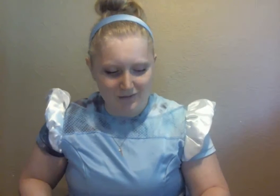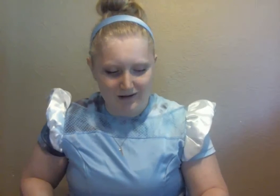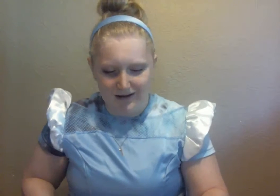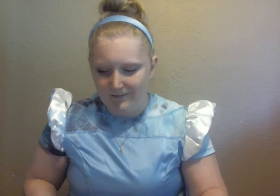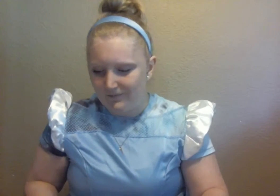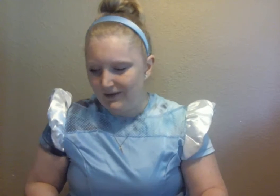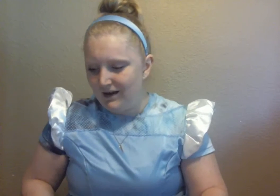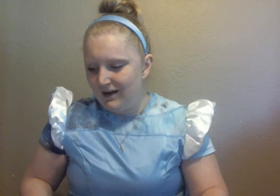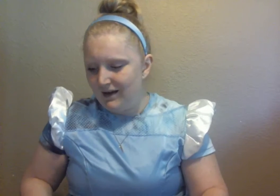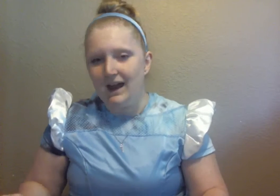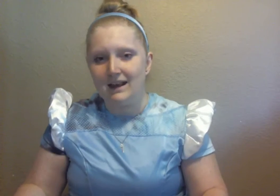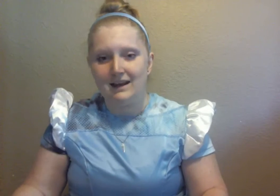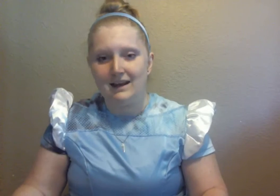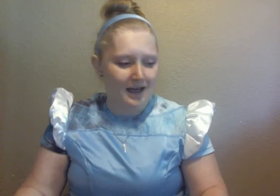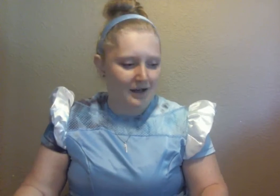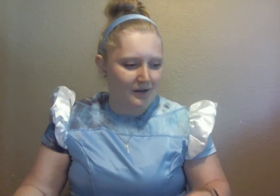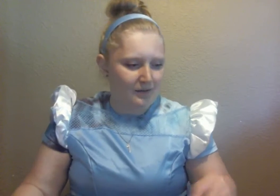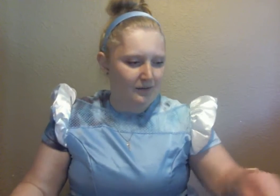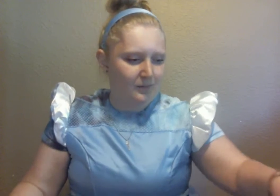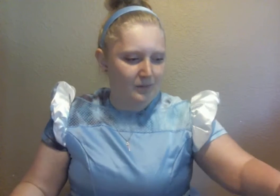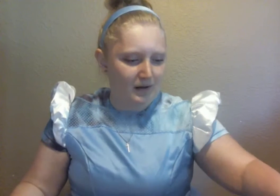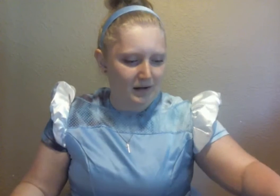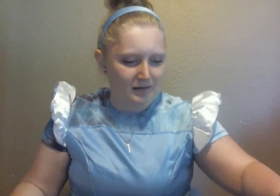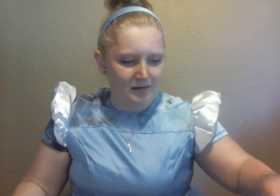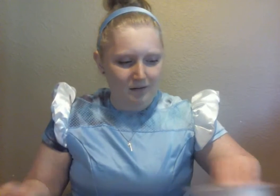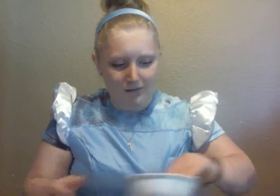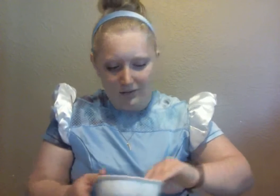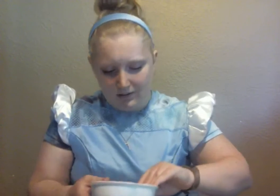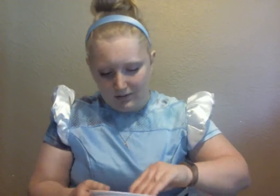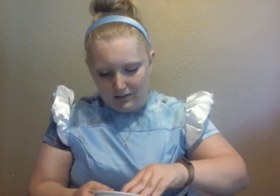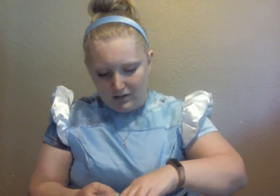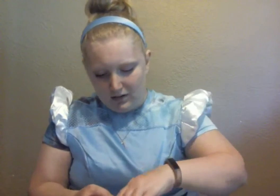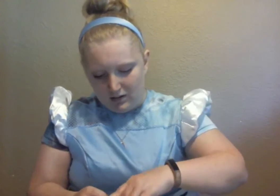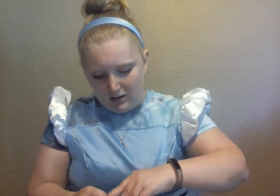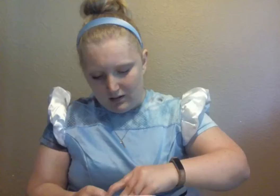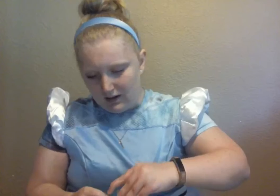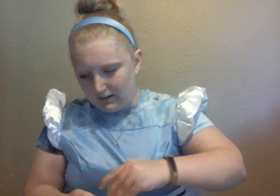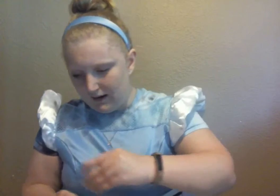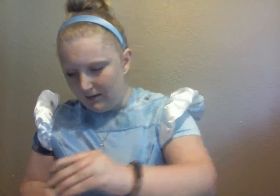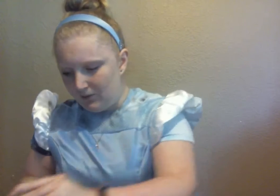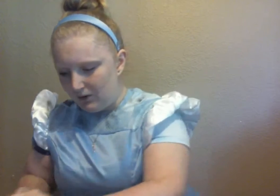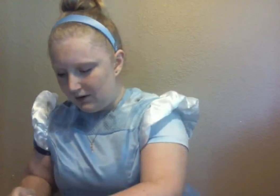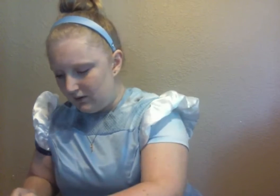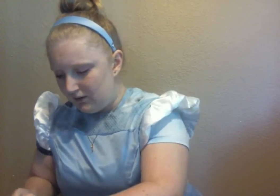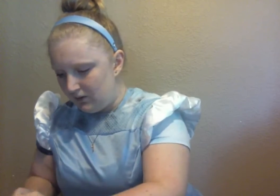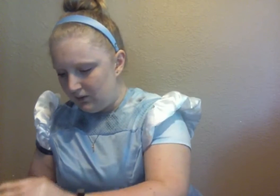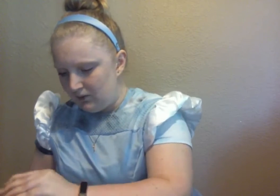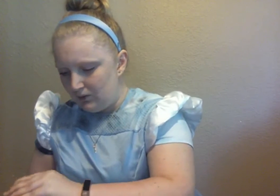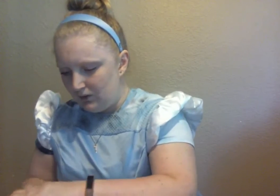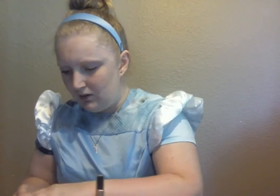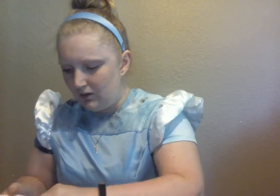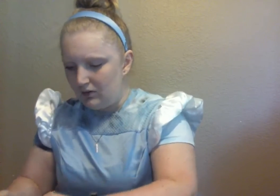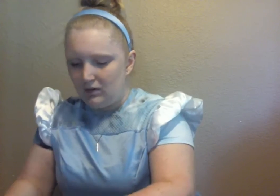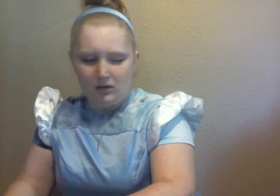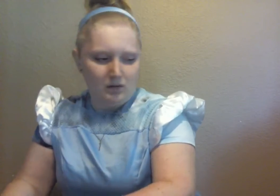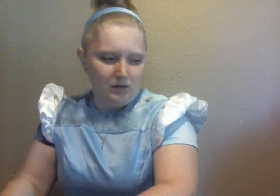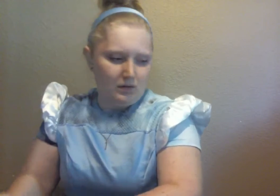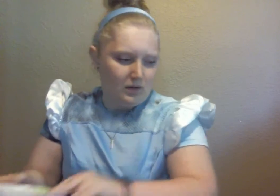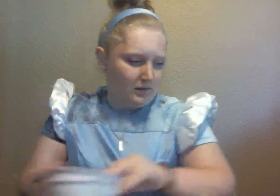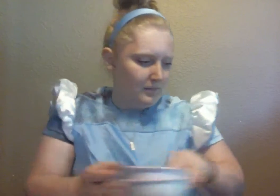story. And now, what we're going to do is I'm going to